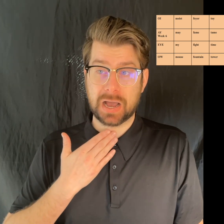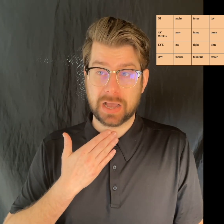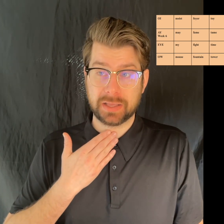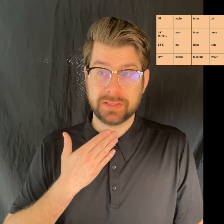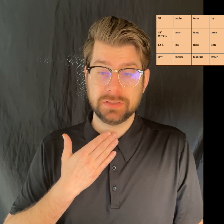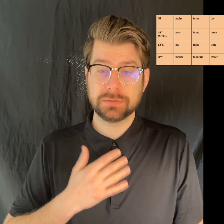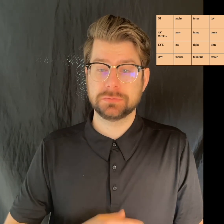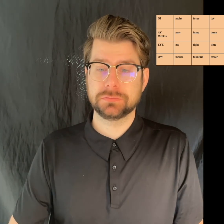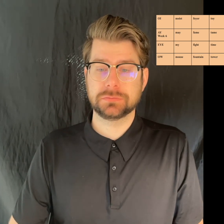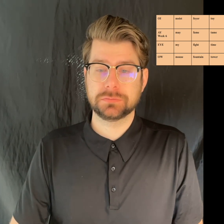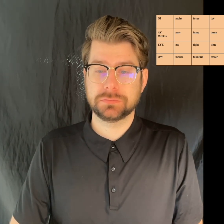buy,